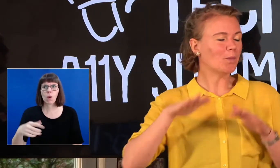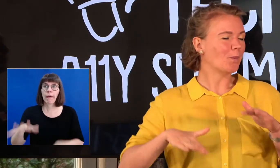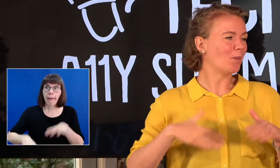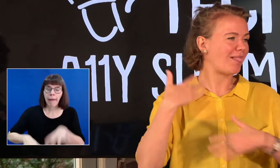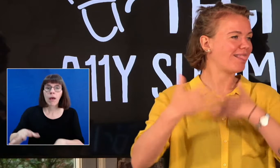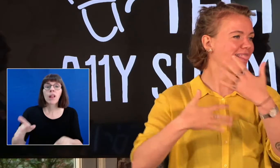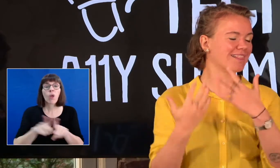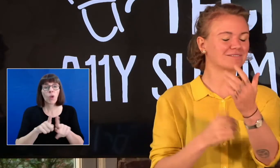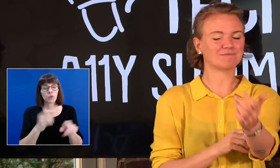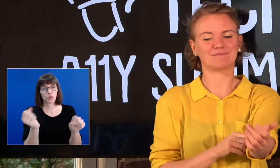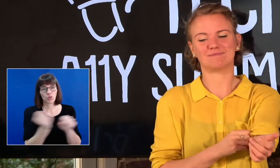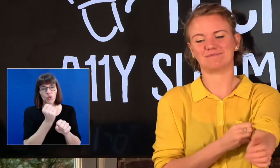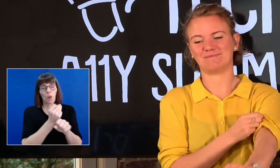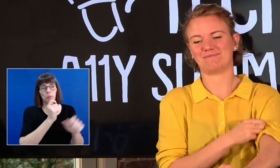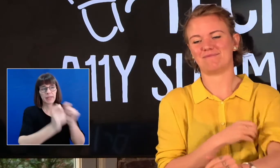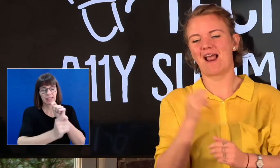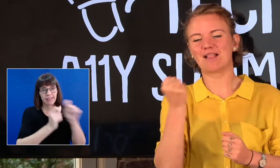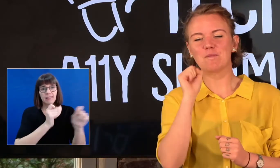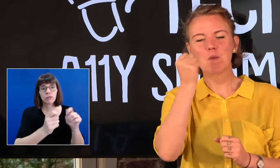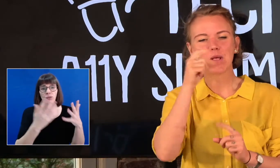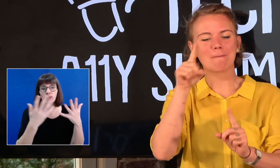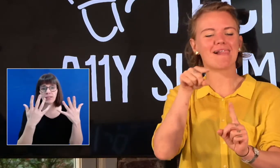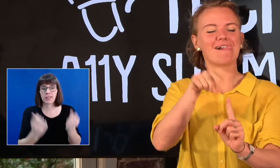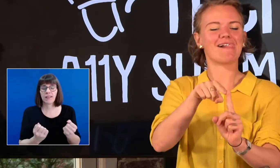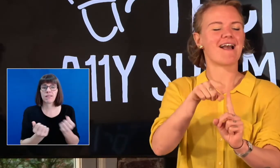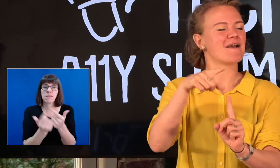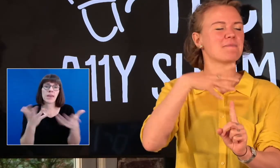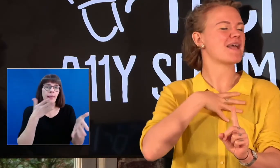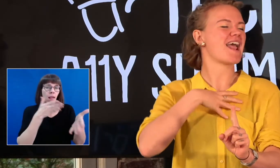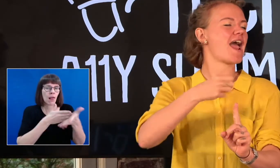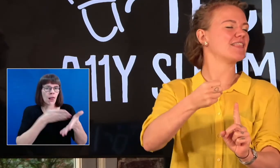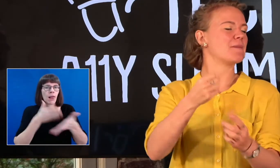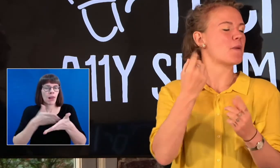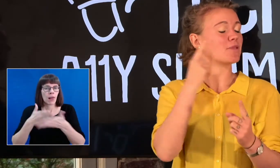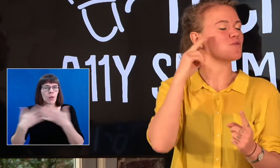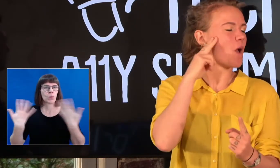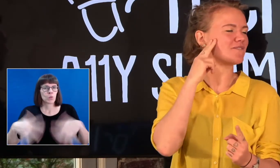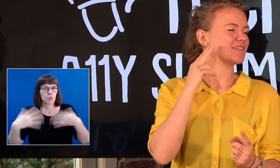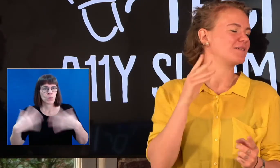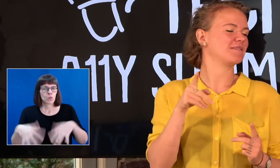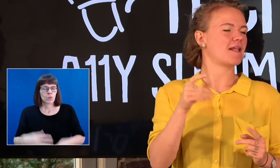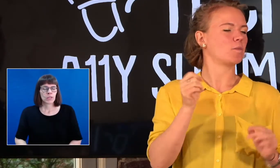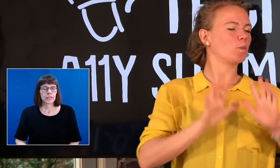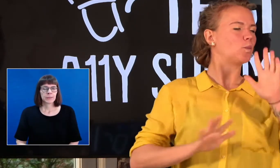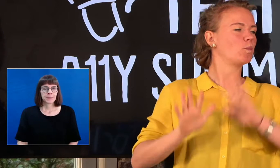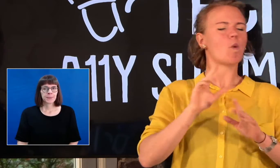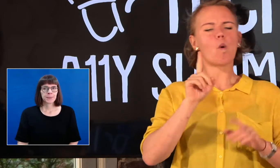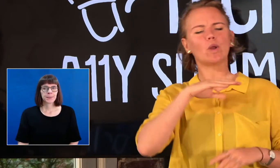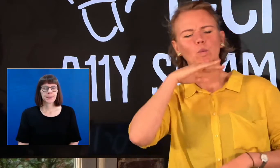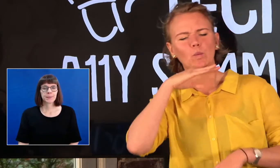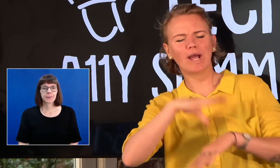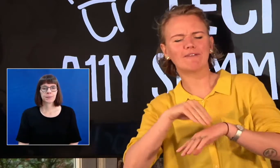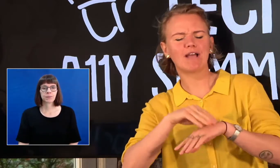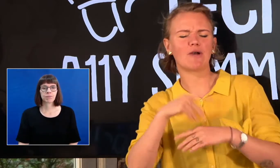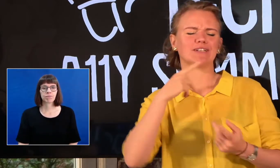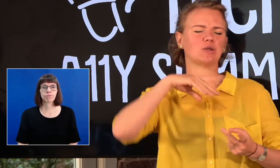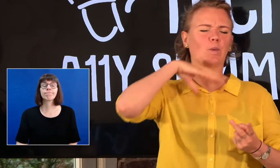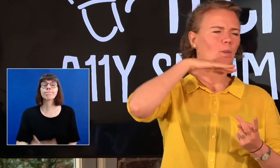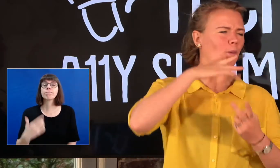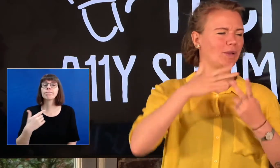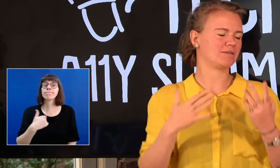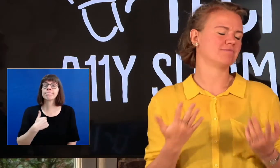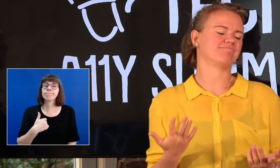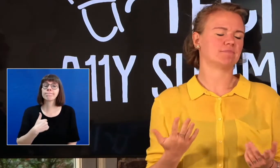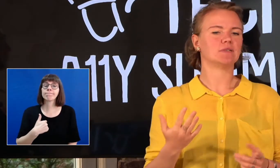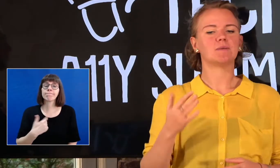interviews, I've had many issues that I've experienced. And usually I could tell that companies